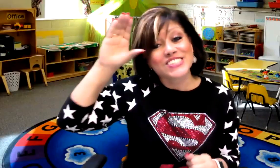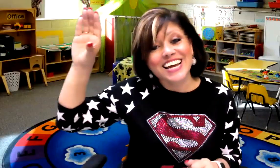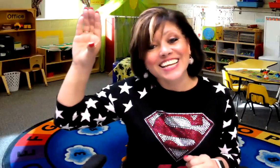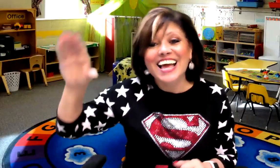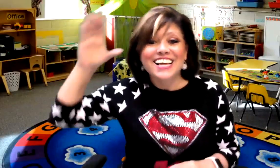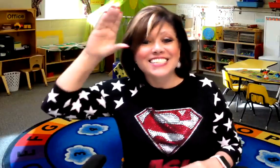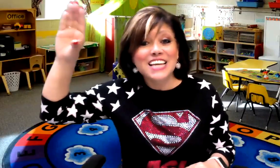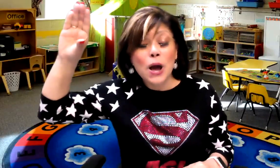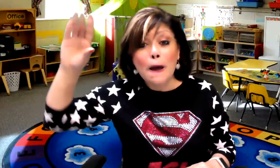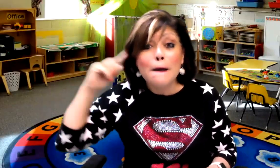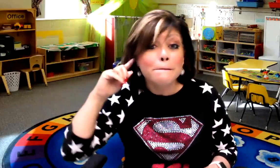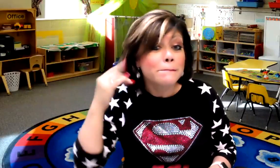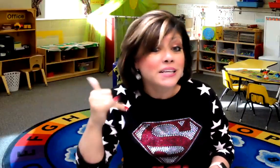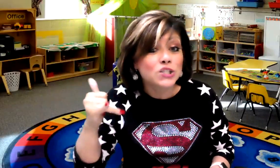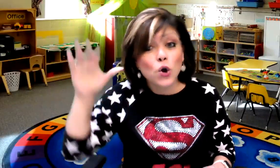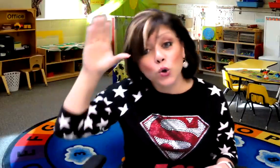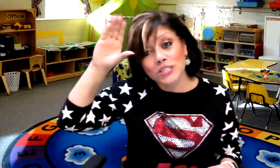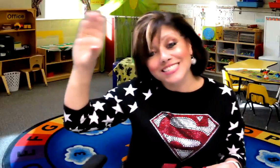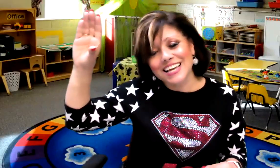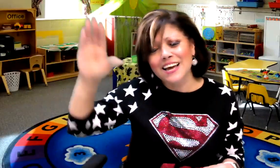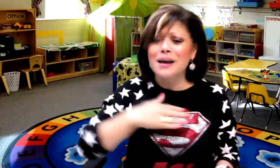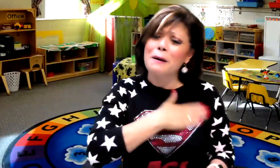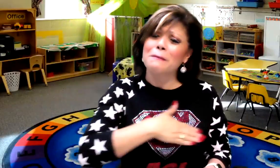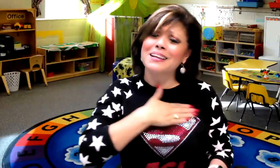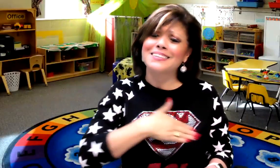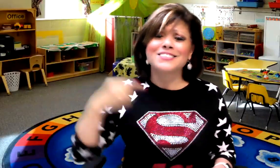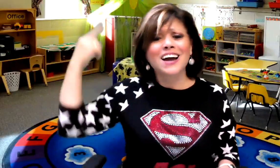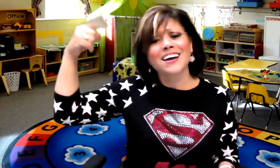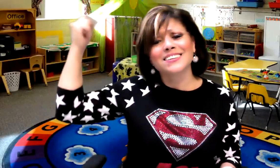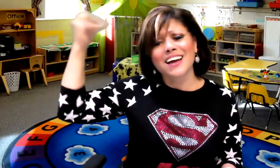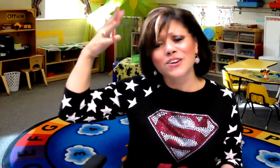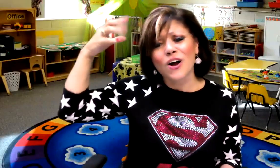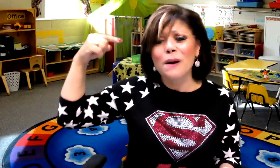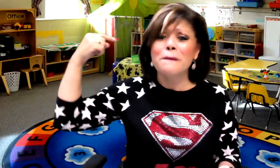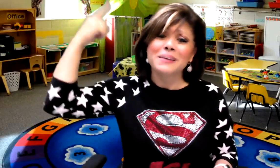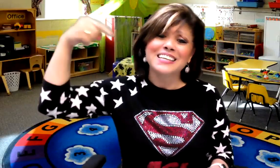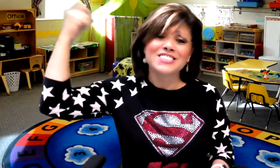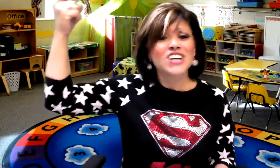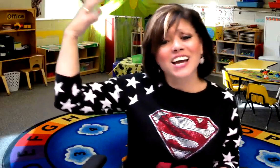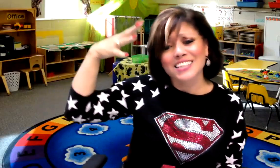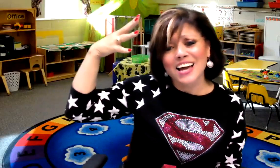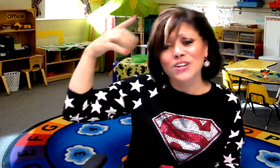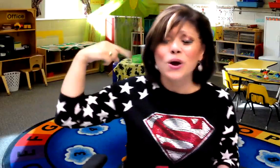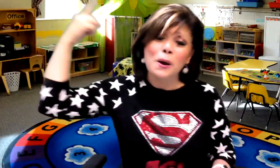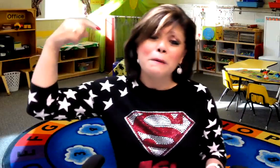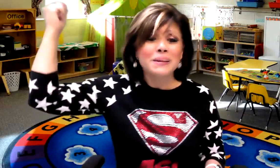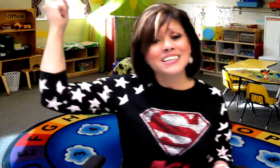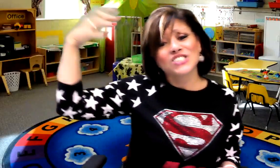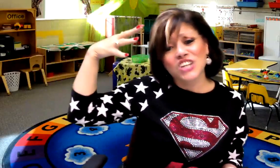Sun, Sun, Mr. Golden Sun, please shine down on, please shine down on, please